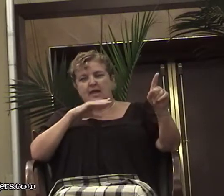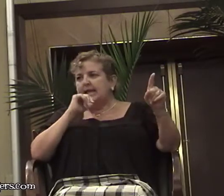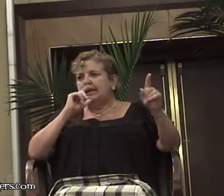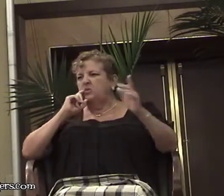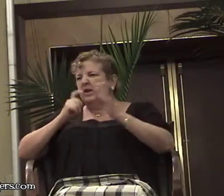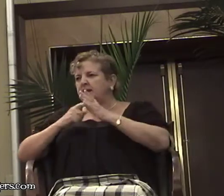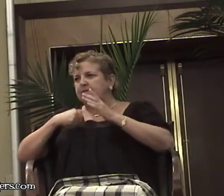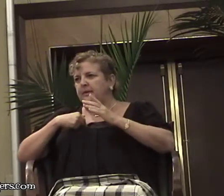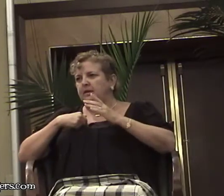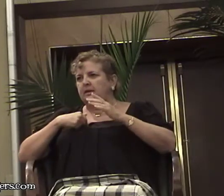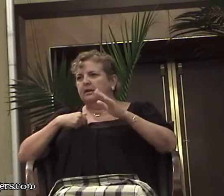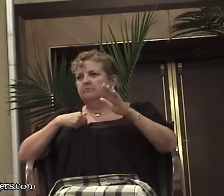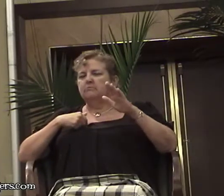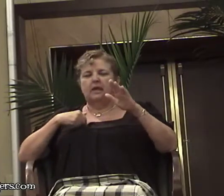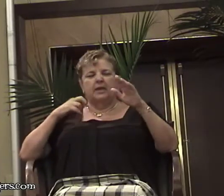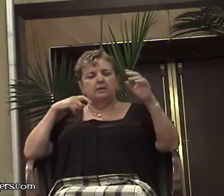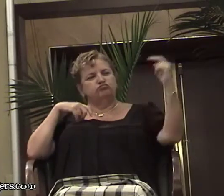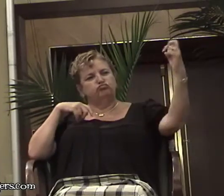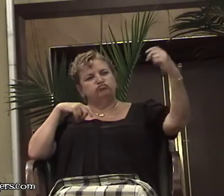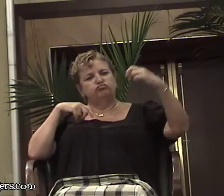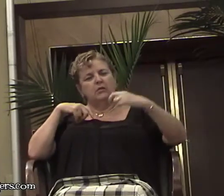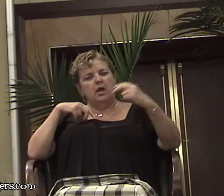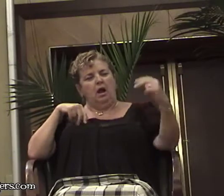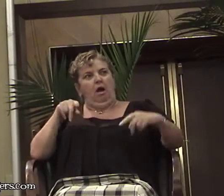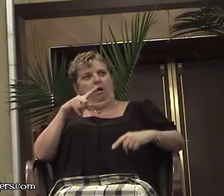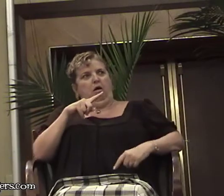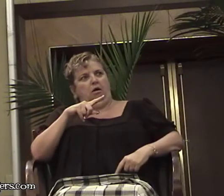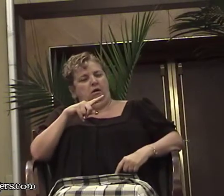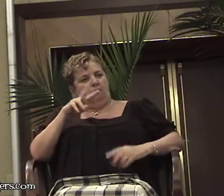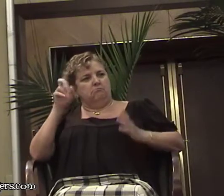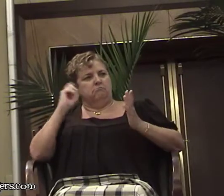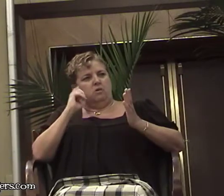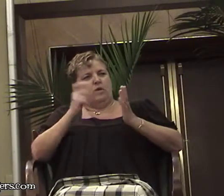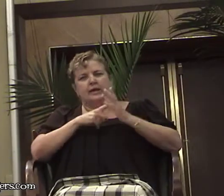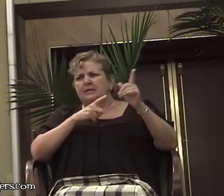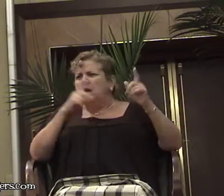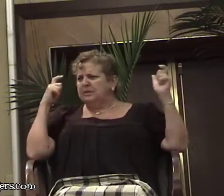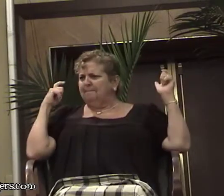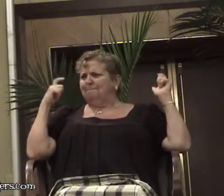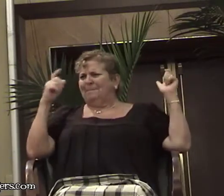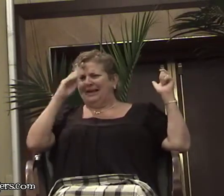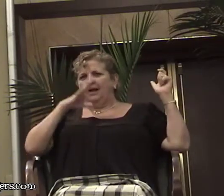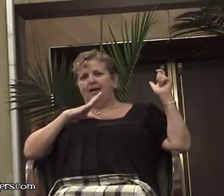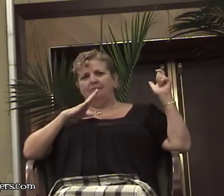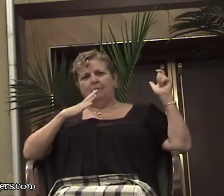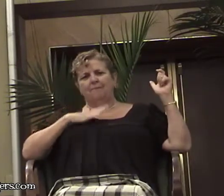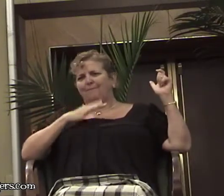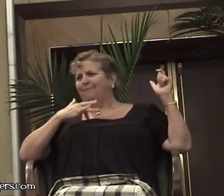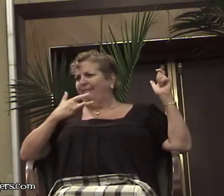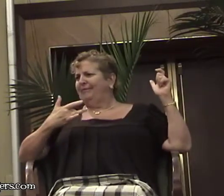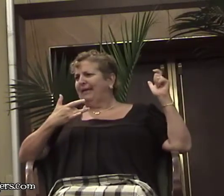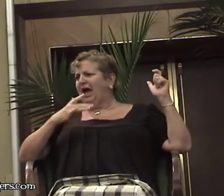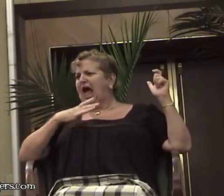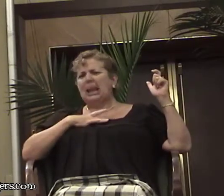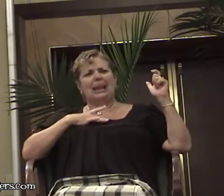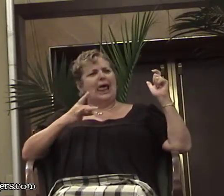didn't recognize me. But I recognized him. He was a big guy. I used to like fighting big guys. I don't know why I wasn't good at it, but I